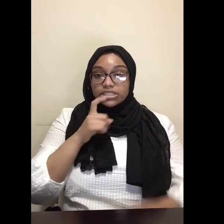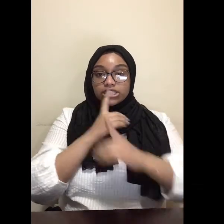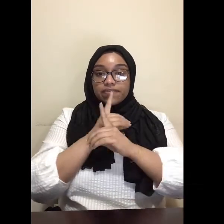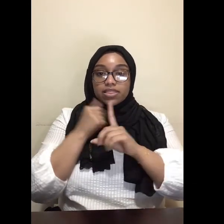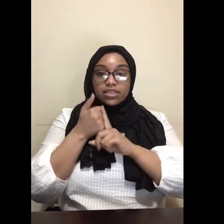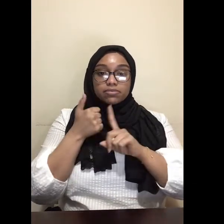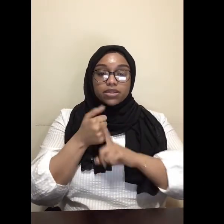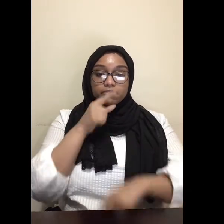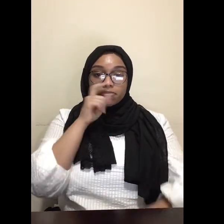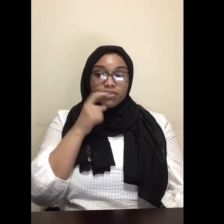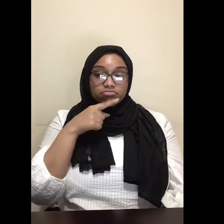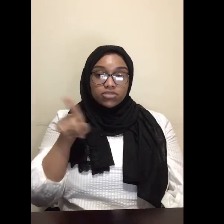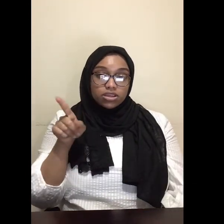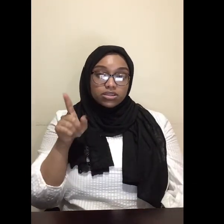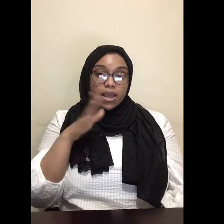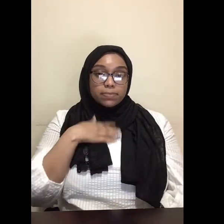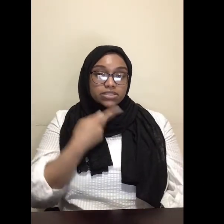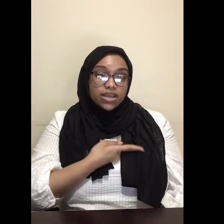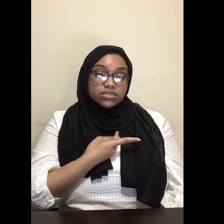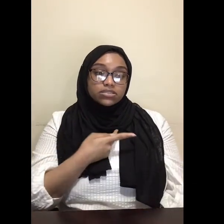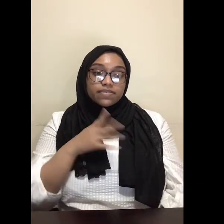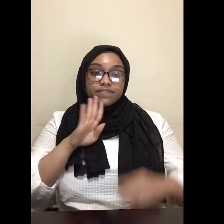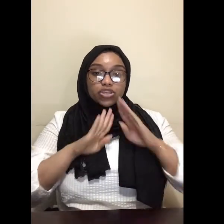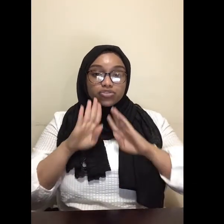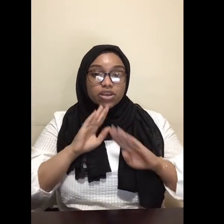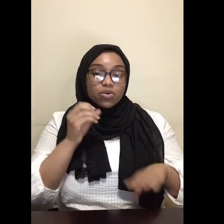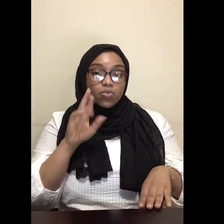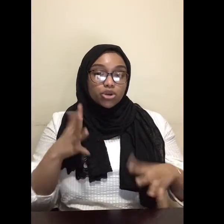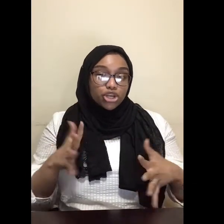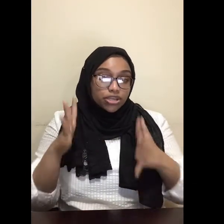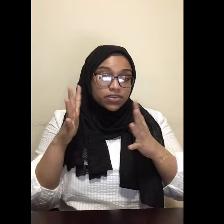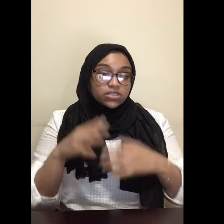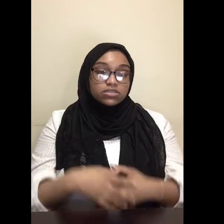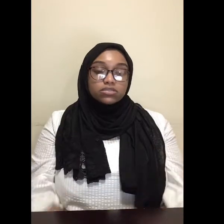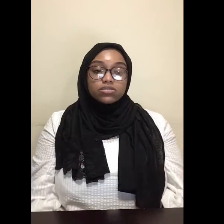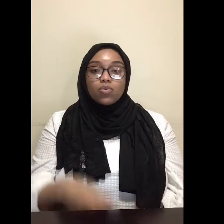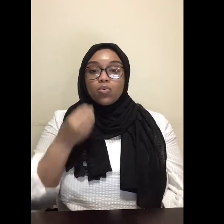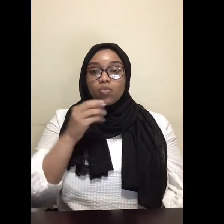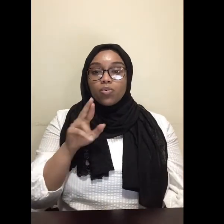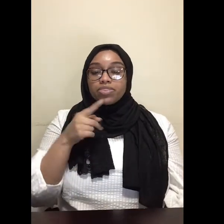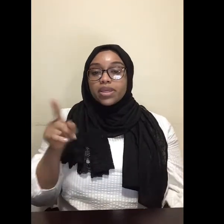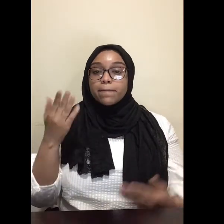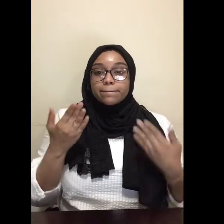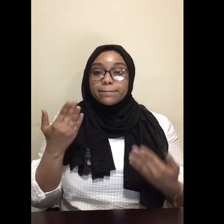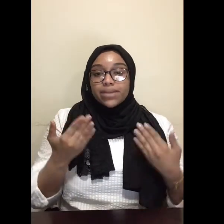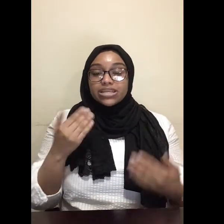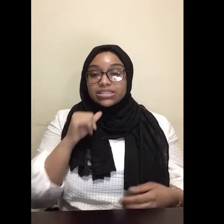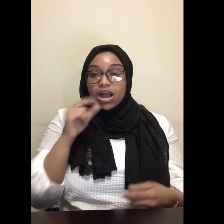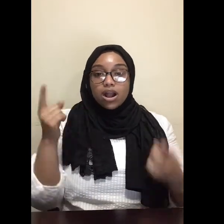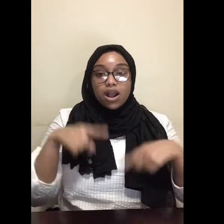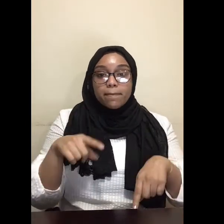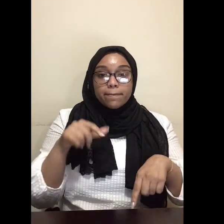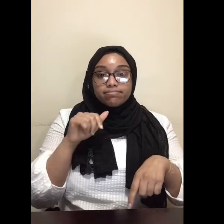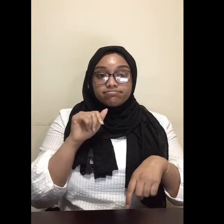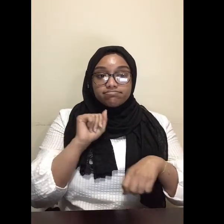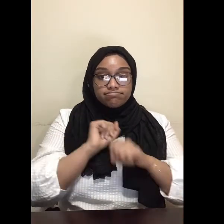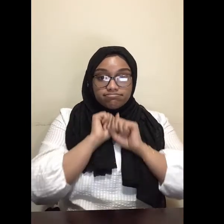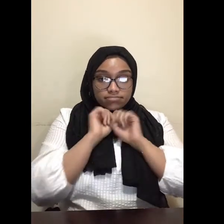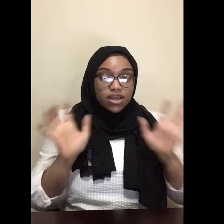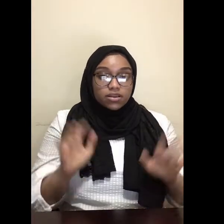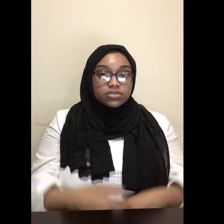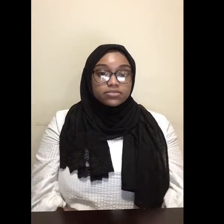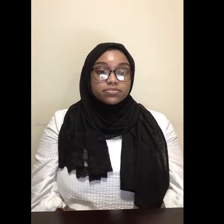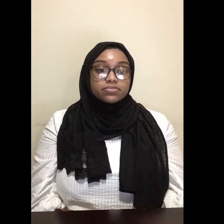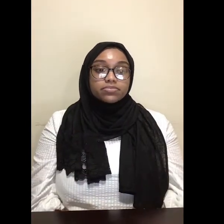that. So the fact of the matter is, we know that they haven't shown up for the past few meetings, and we'll address what happens if they don't